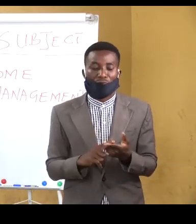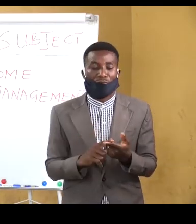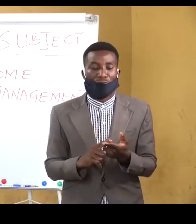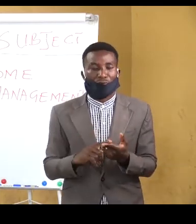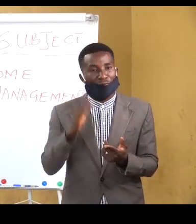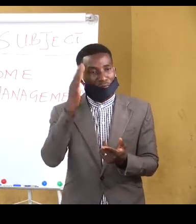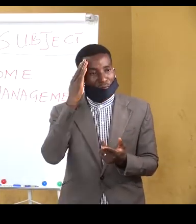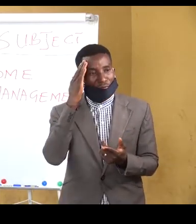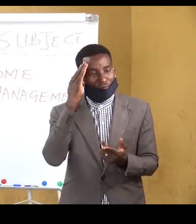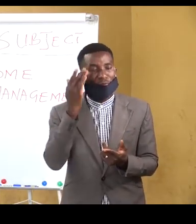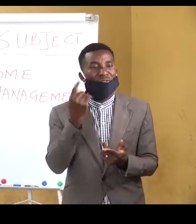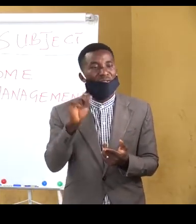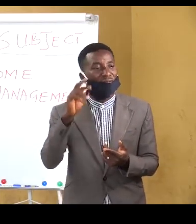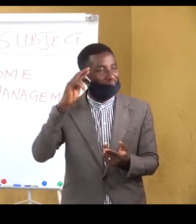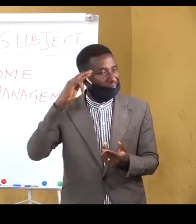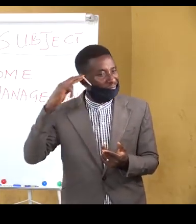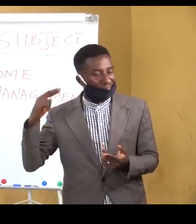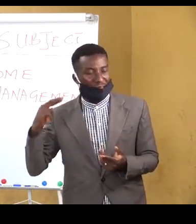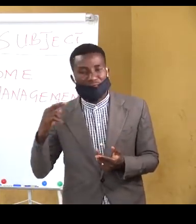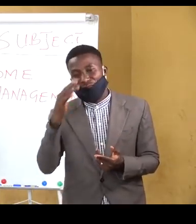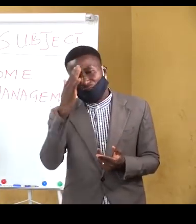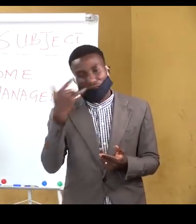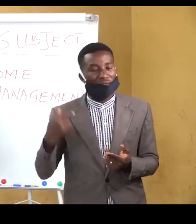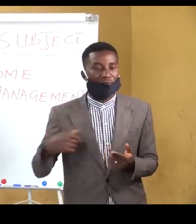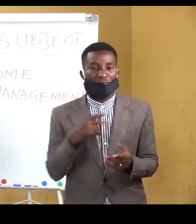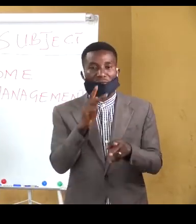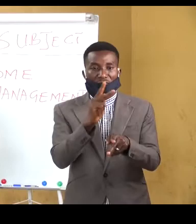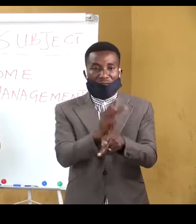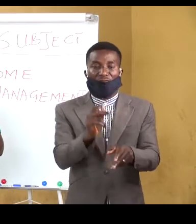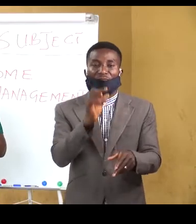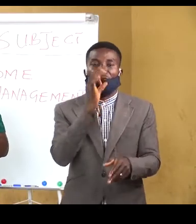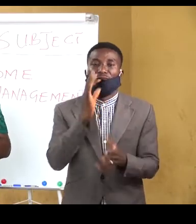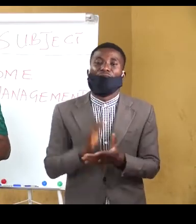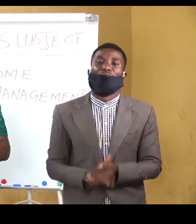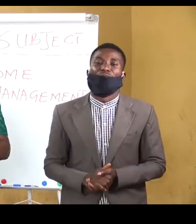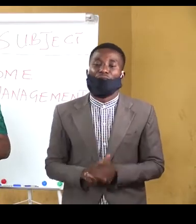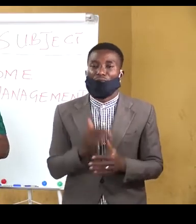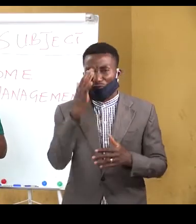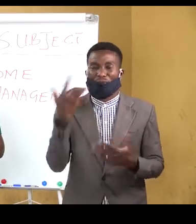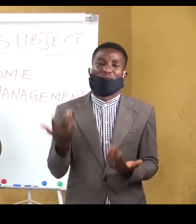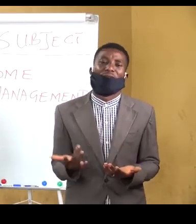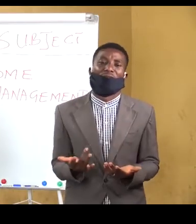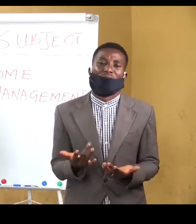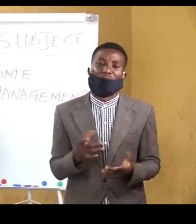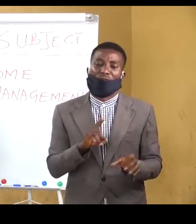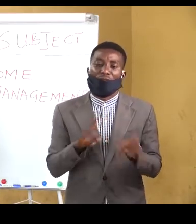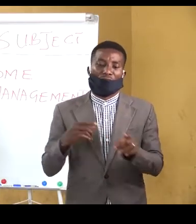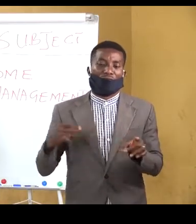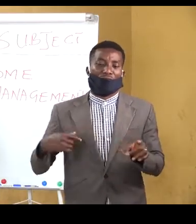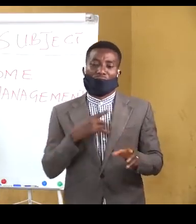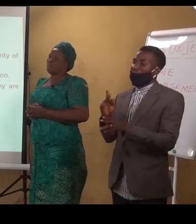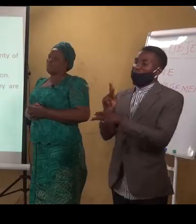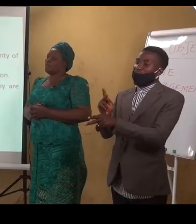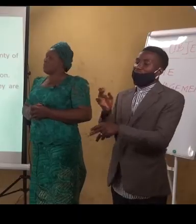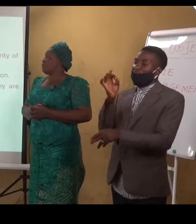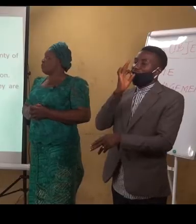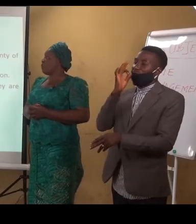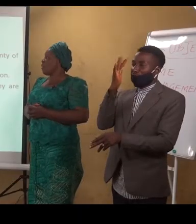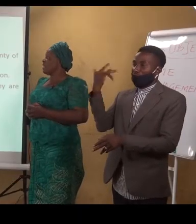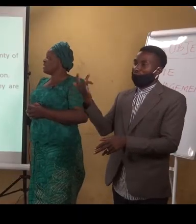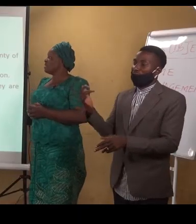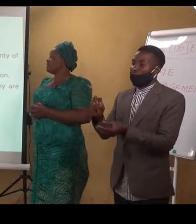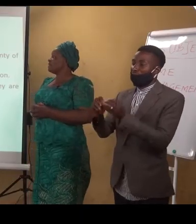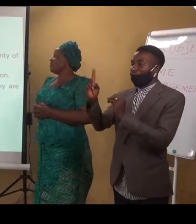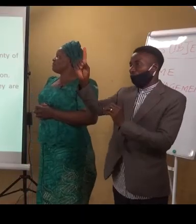go, what are the reasons for preserving food? Why do we preserve food?